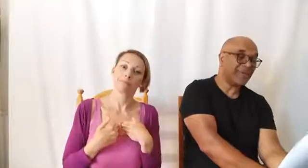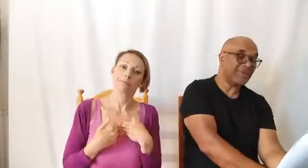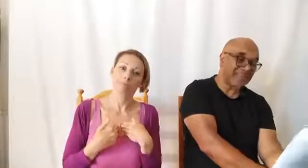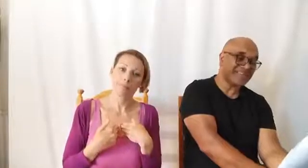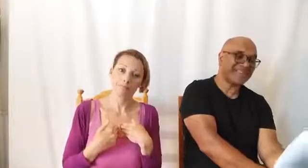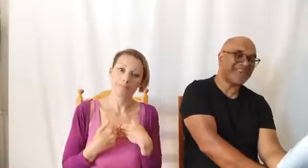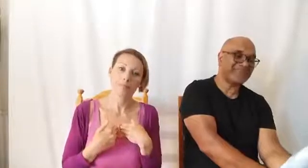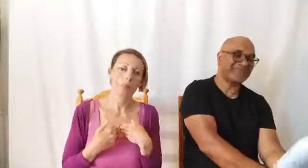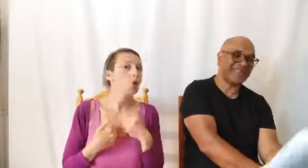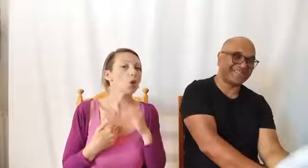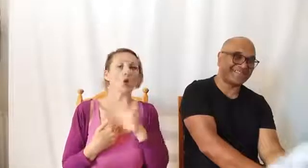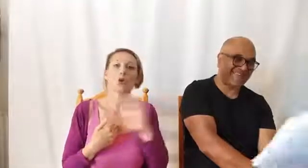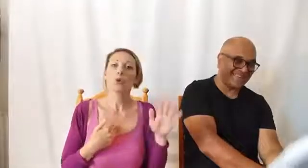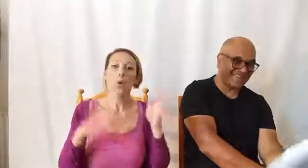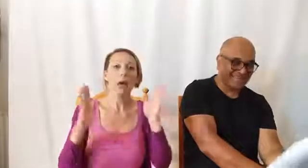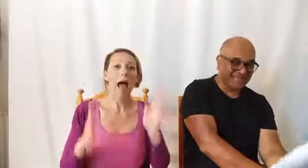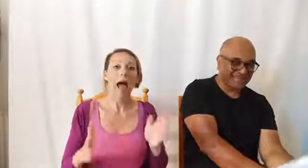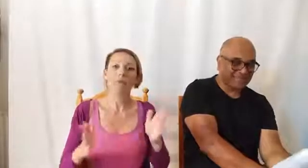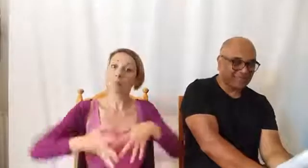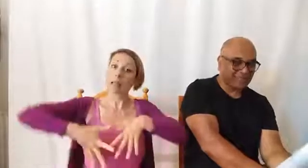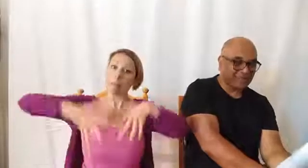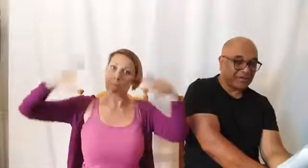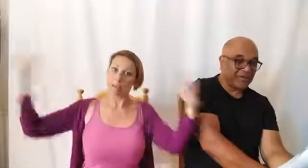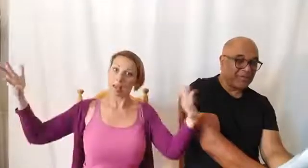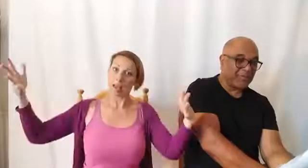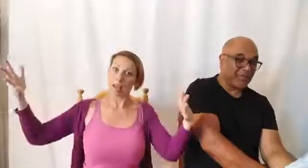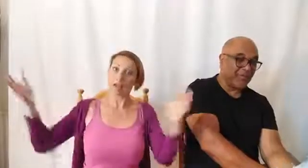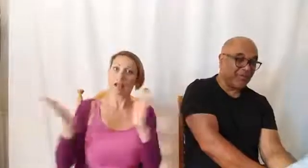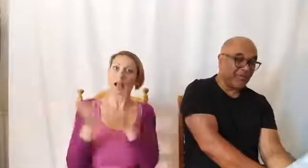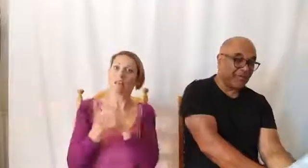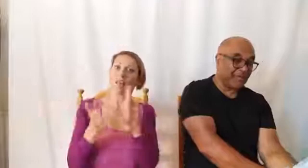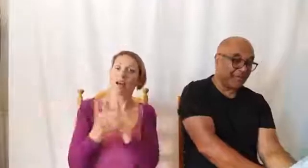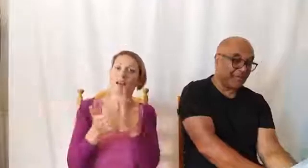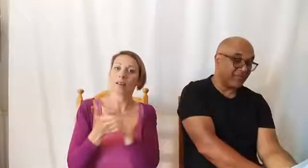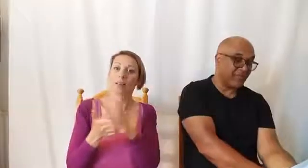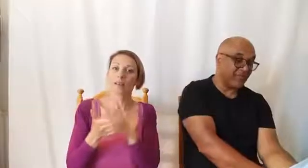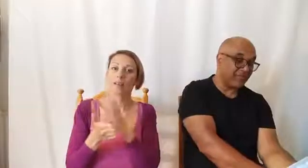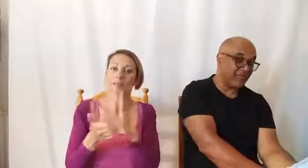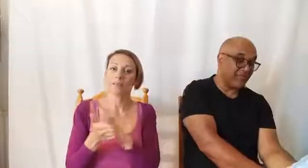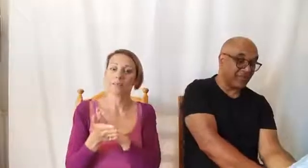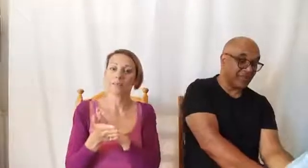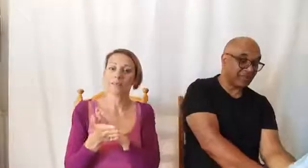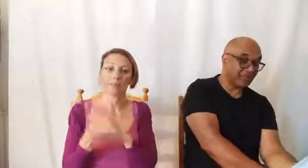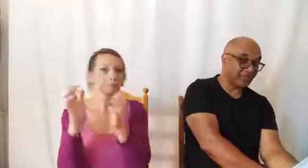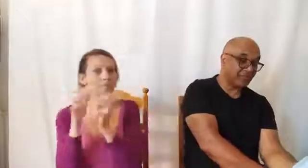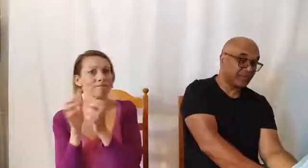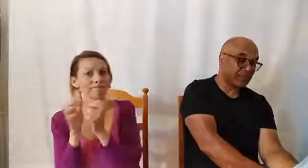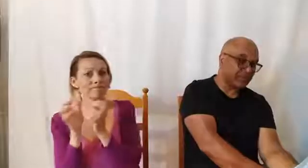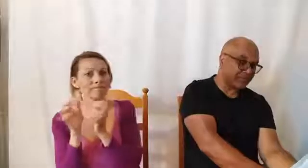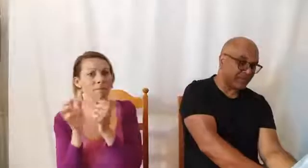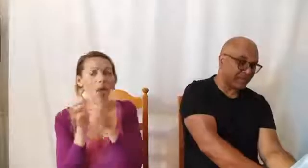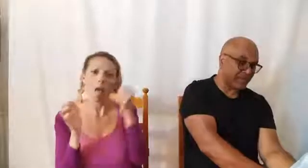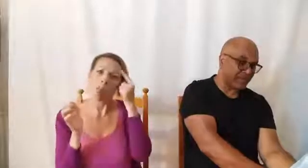big to have fun, Ben." Ben felt he had been very wrong. Come to think of it,